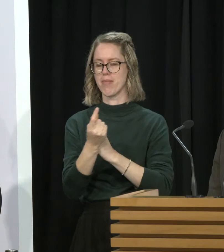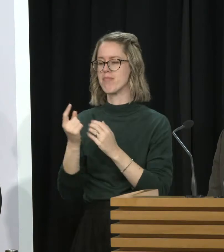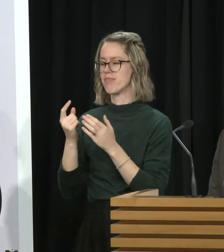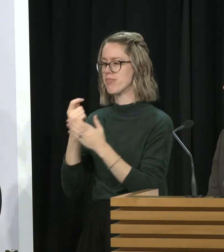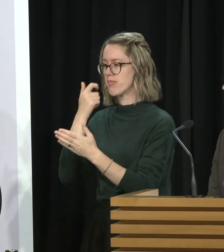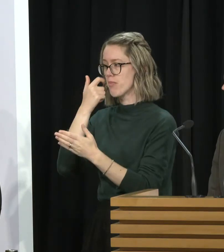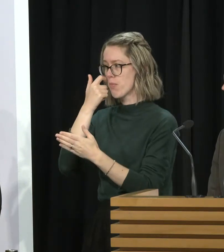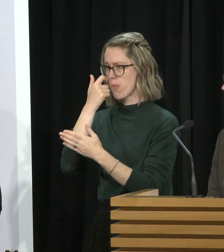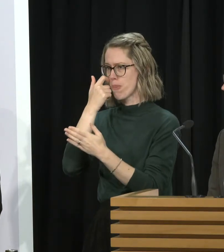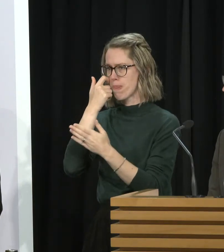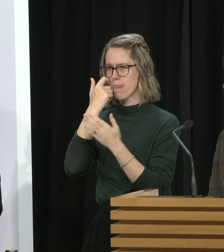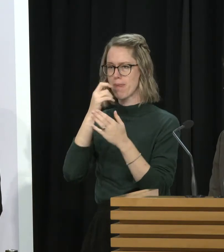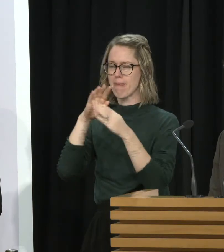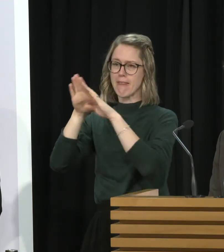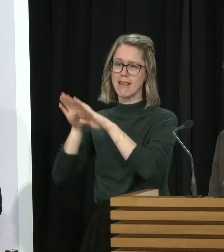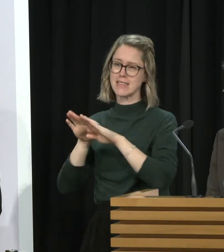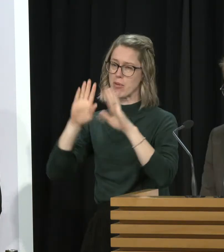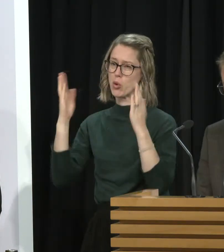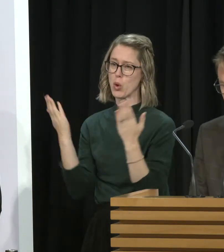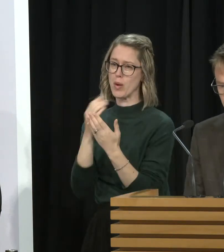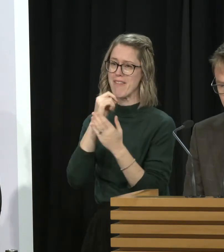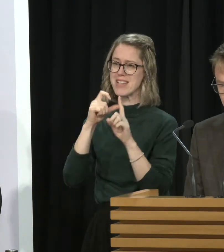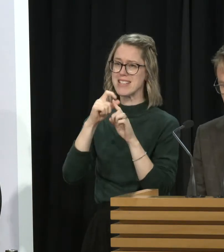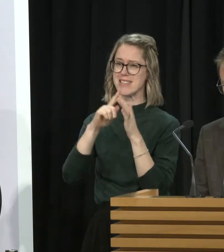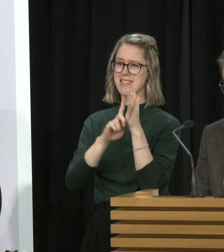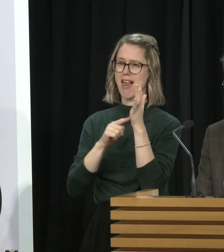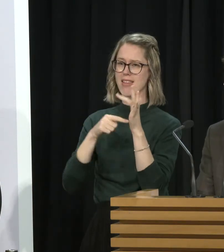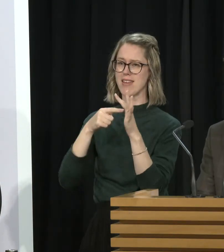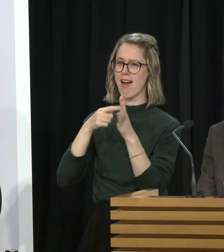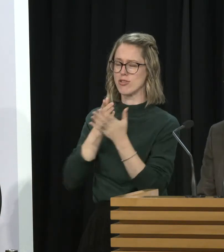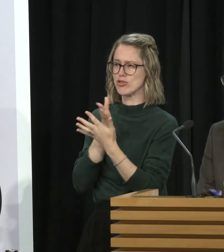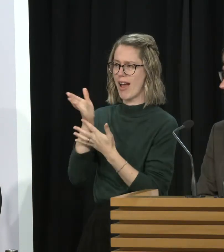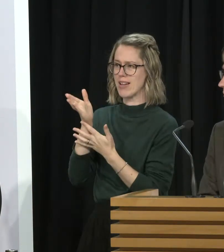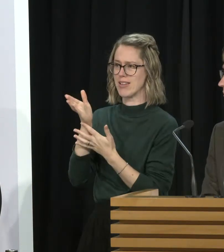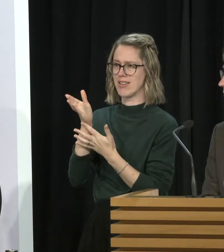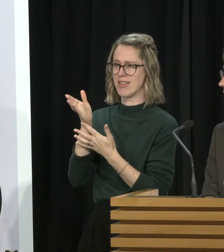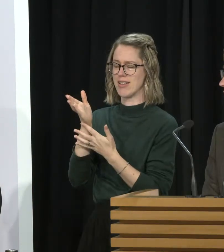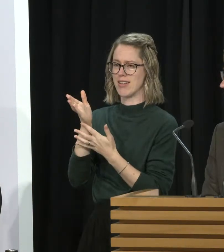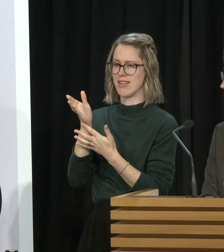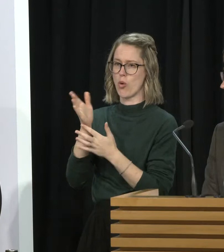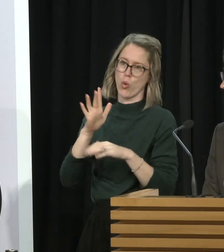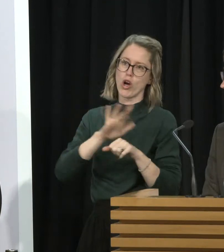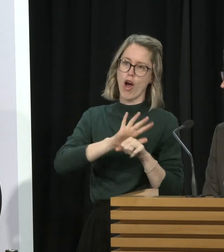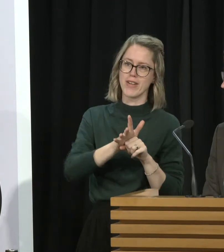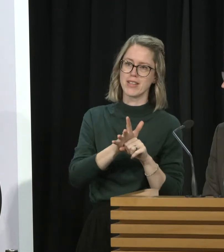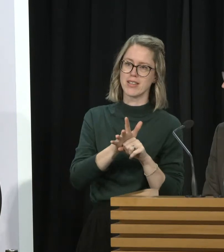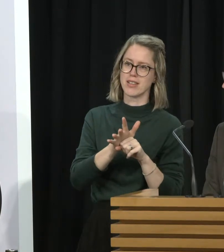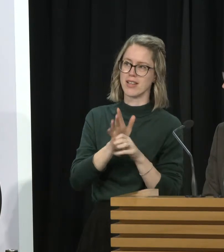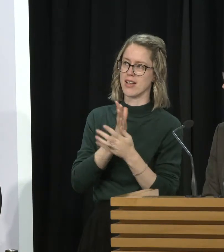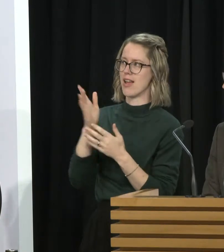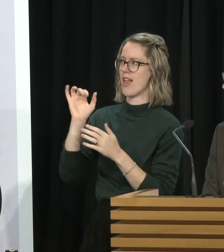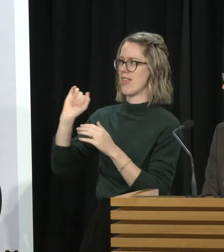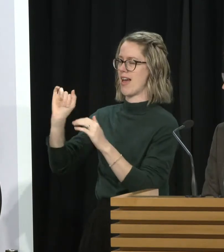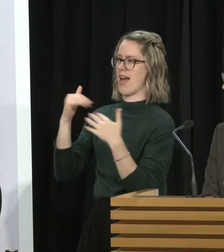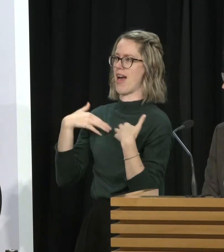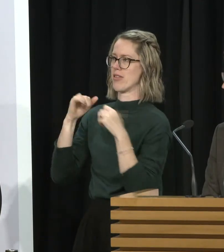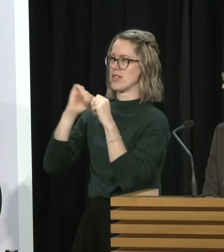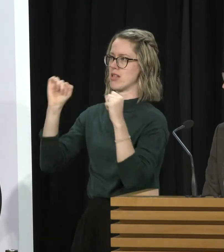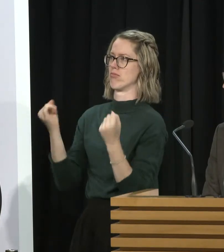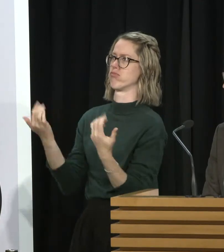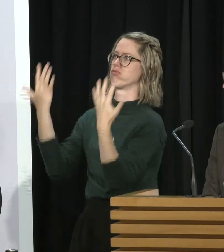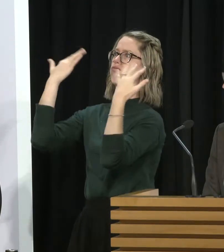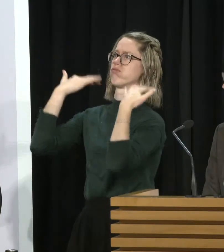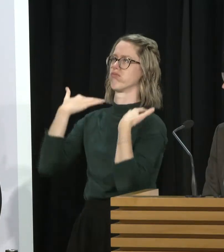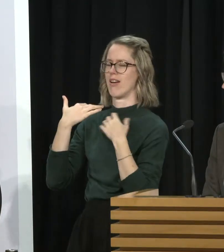find anywhere around the world where Delta has taken hold, or COVID-19 in fact has taken hold, their health systems are quickly